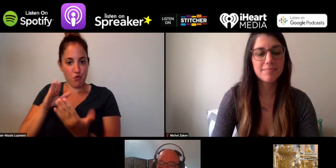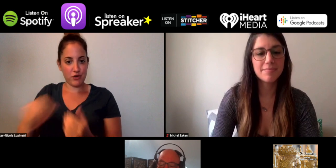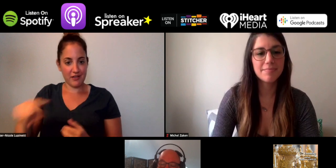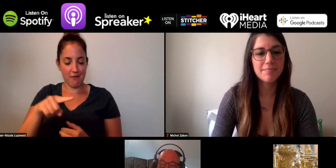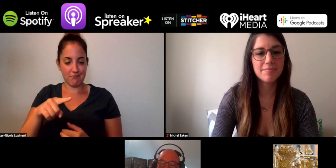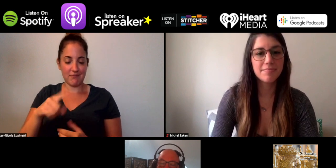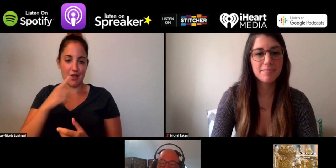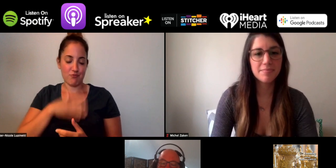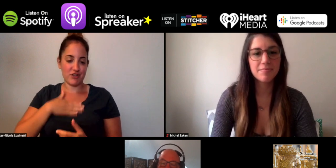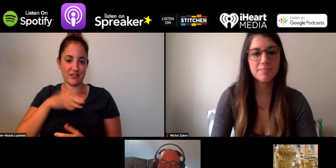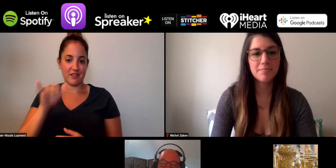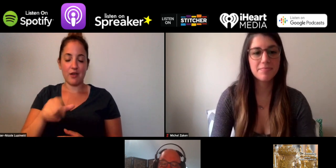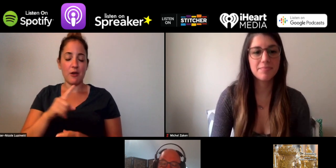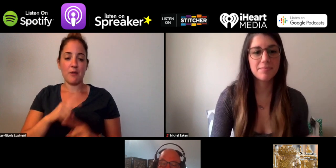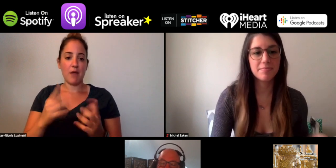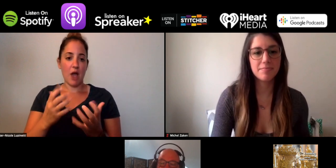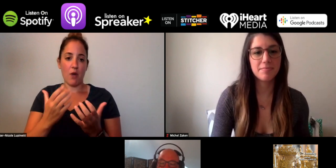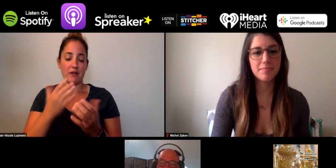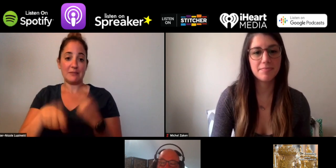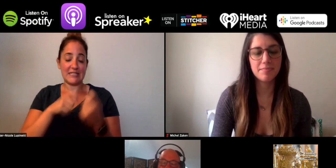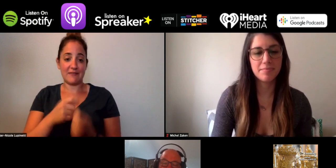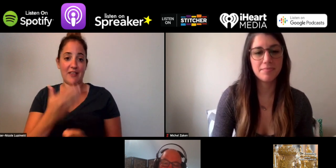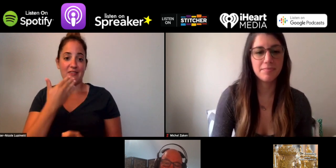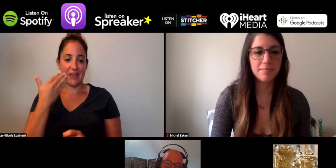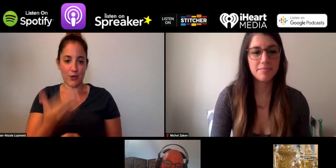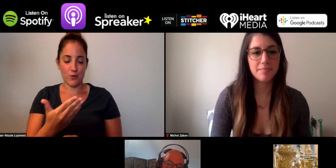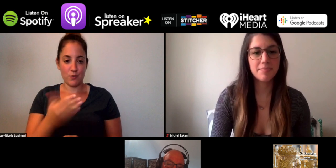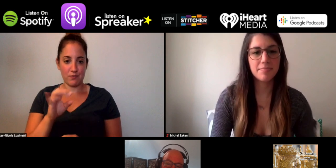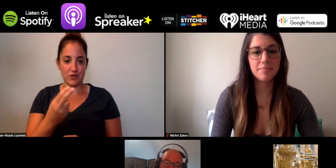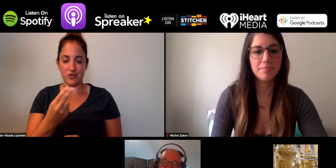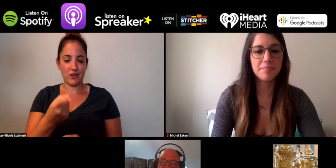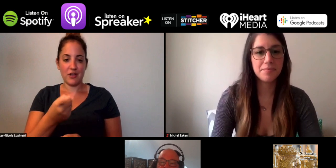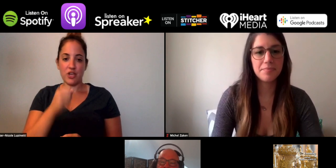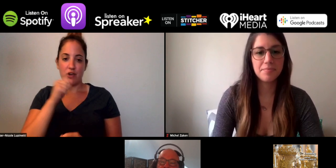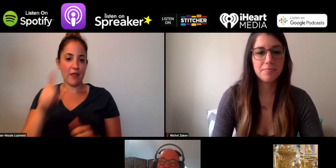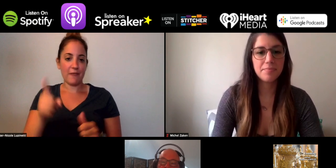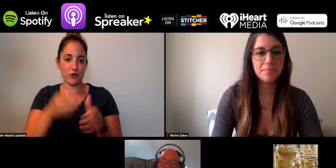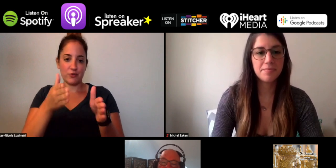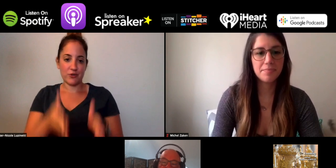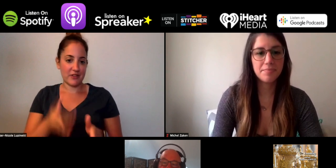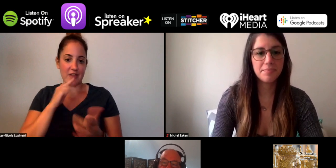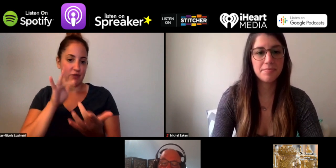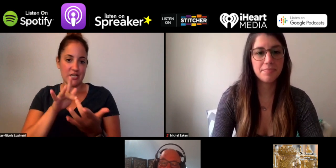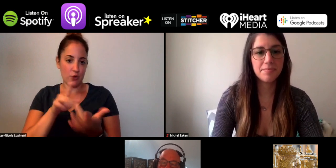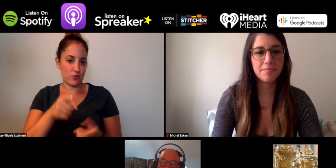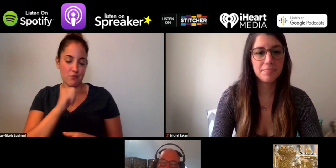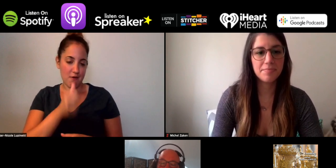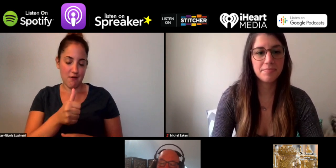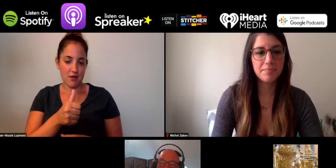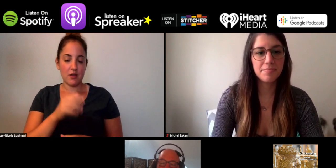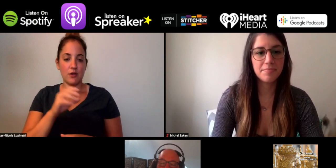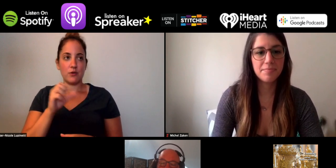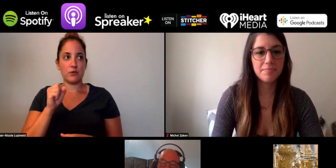But I want to thank you specifically, Michel. You're not the first person I reached out to. And so